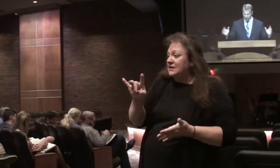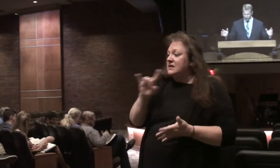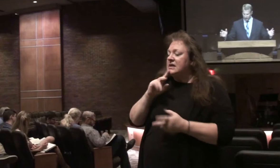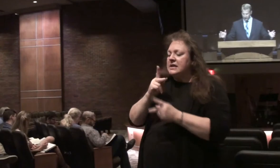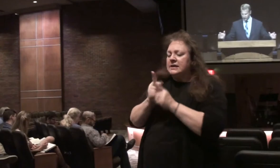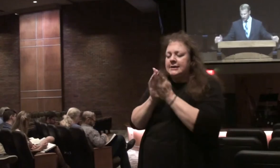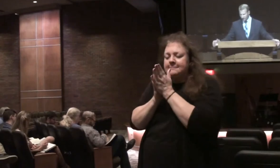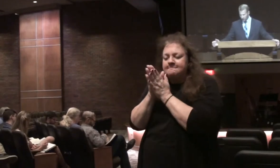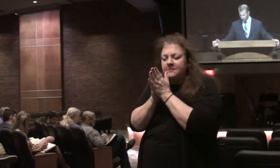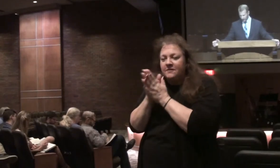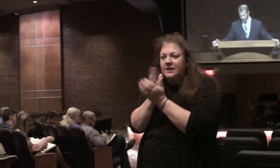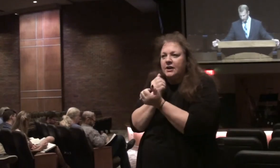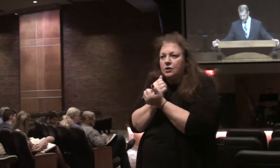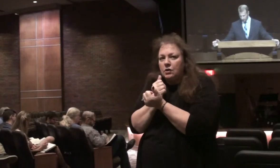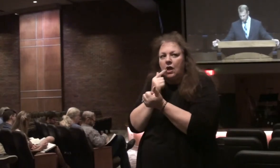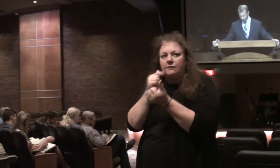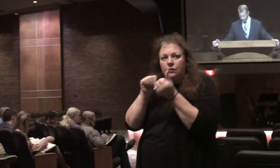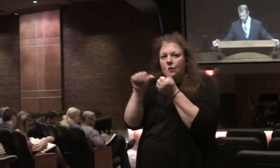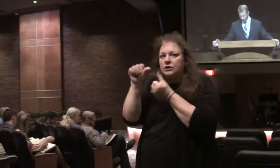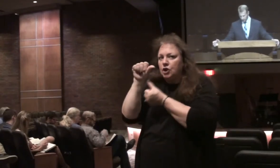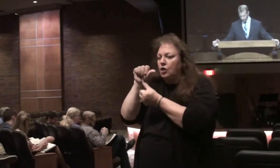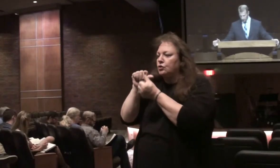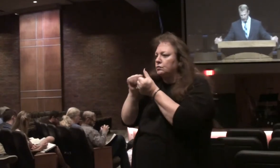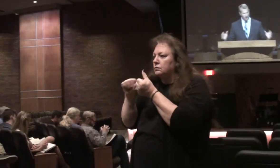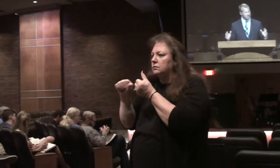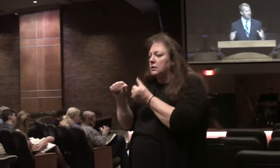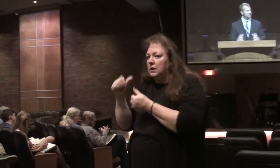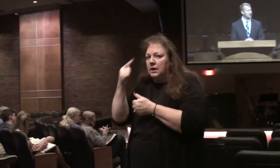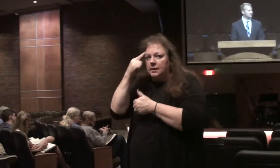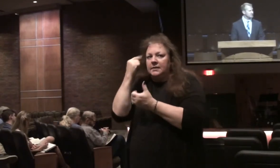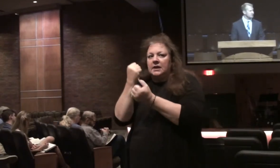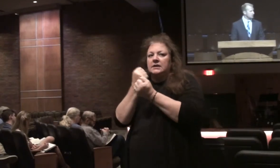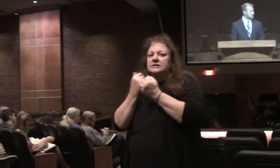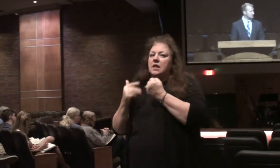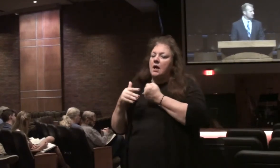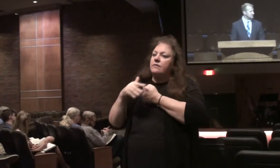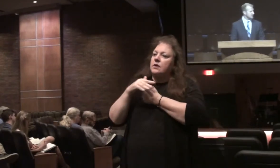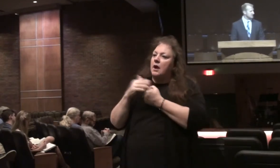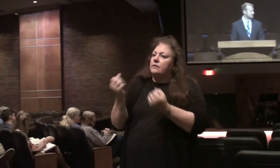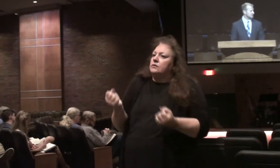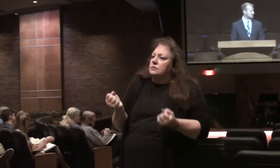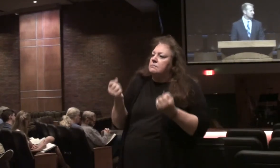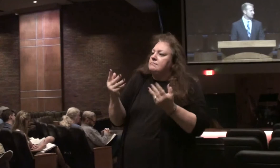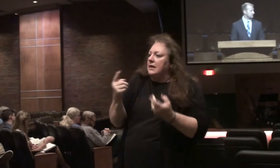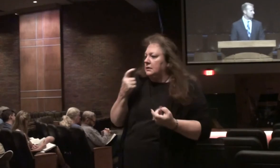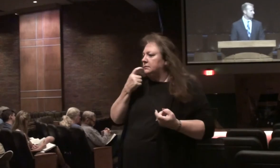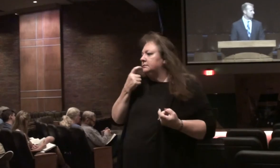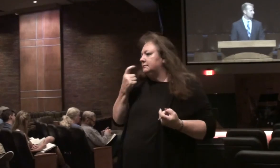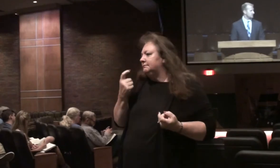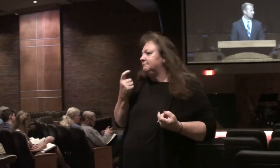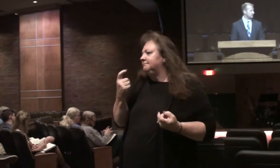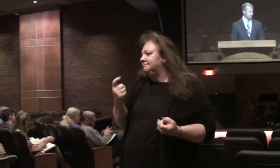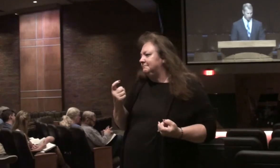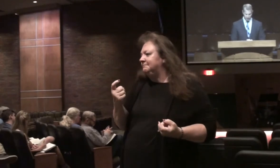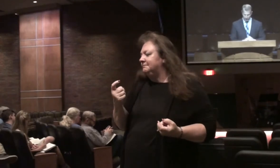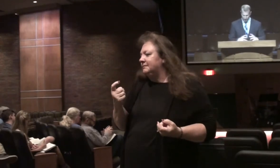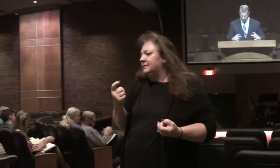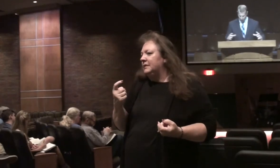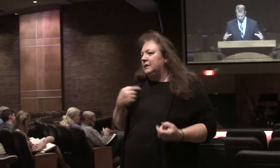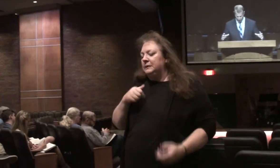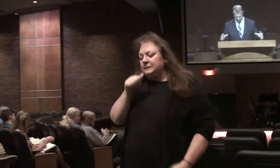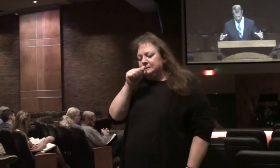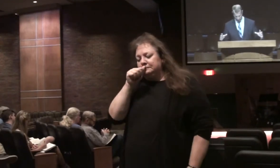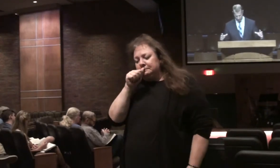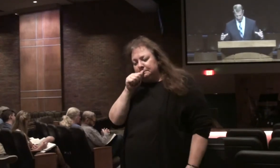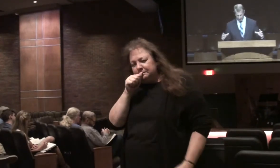keep fervent in your love for one another. Because love covers a multitude of sins. We bear